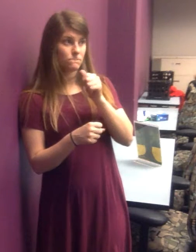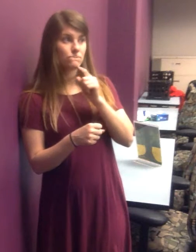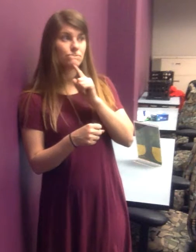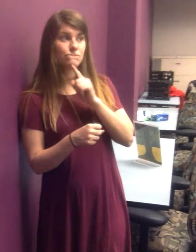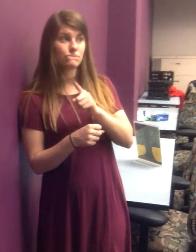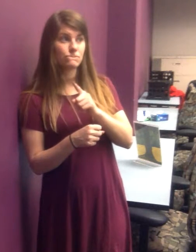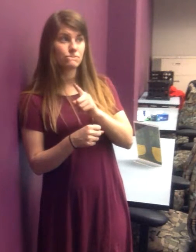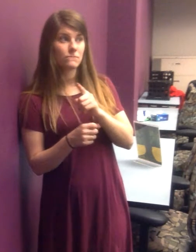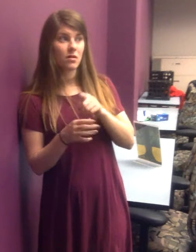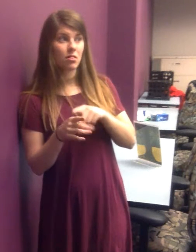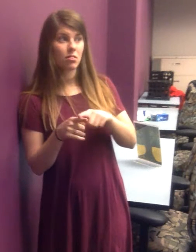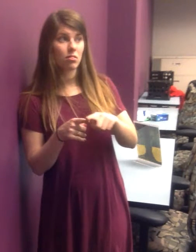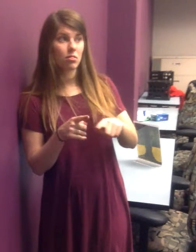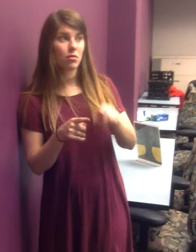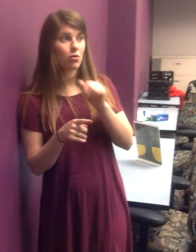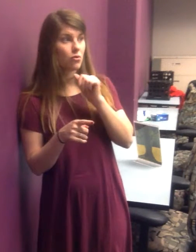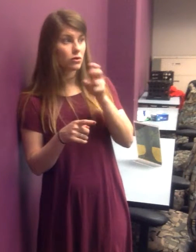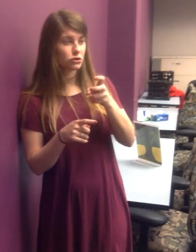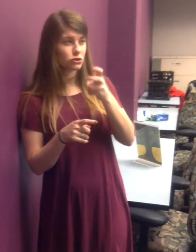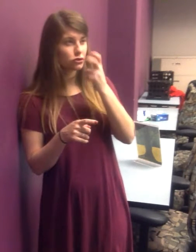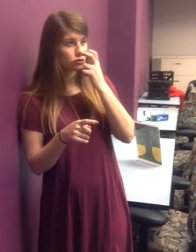discussion about climate science. And in fact, they succeeded at that.